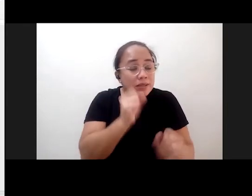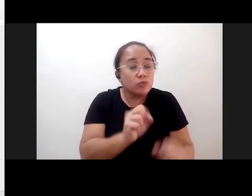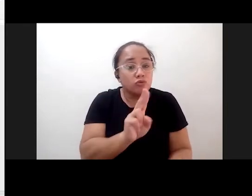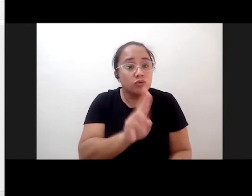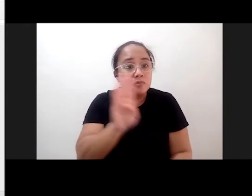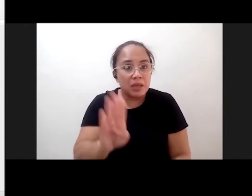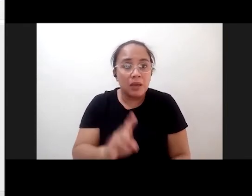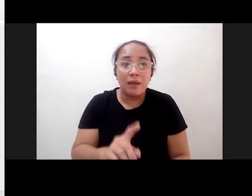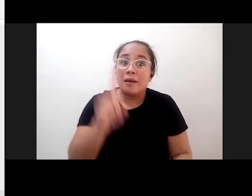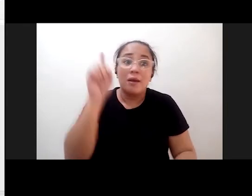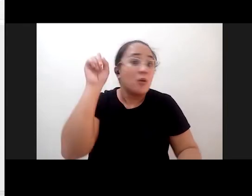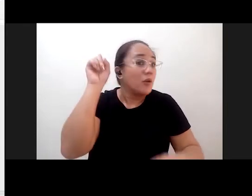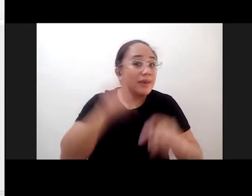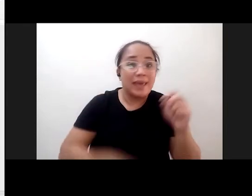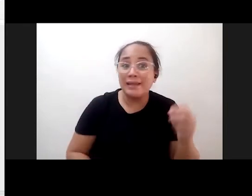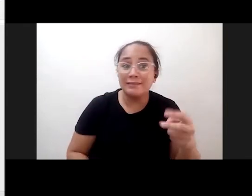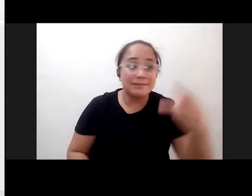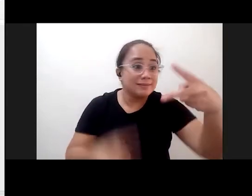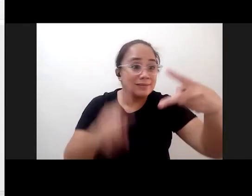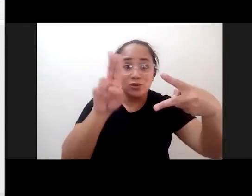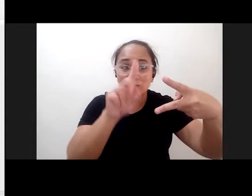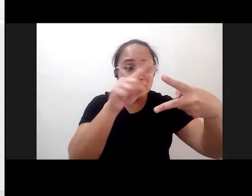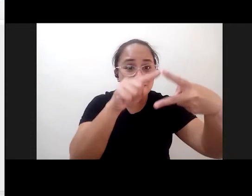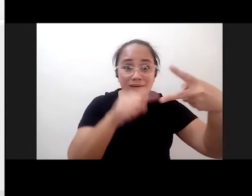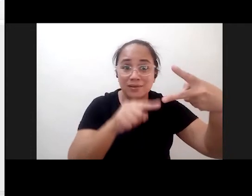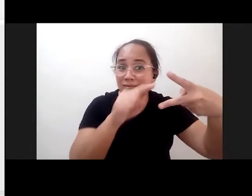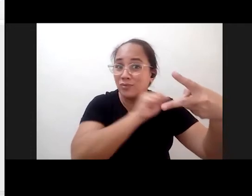all circumstances.